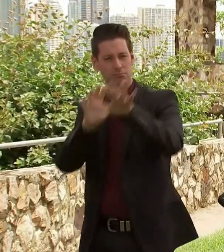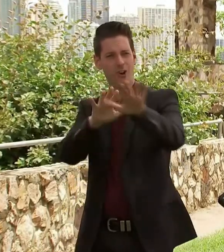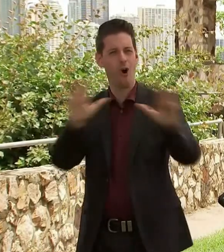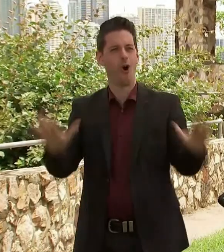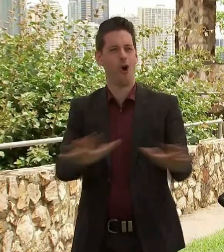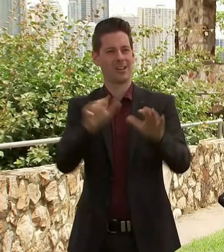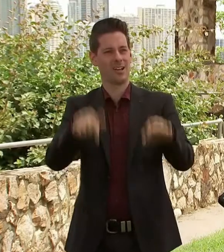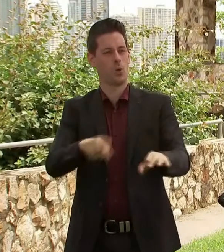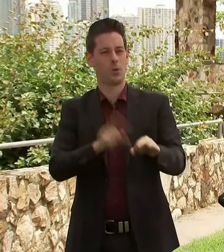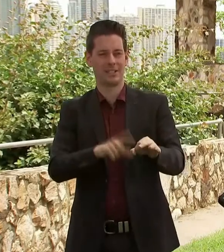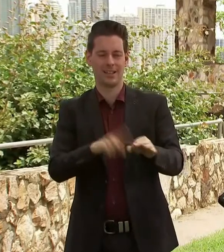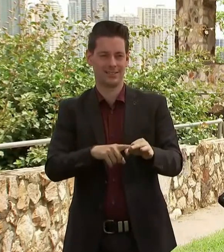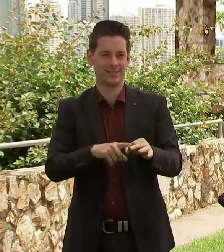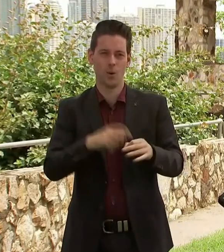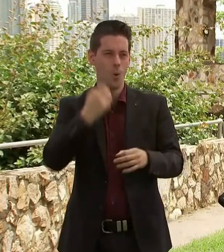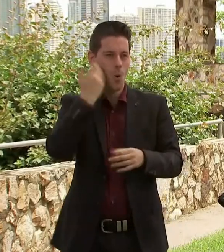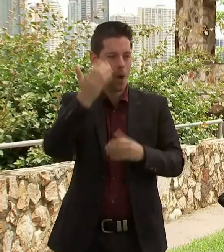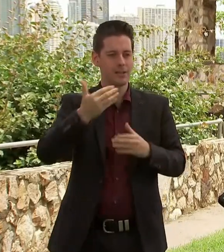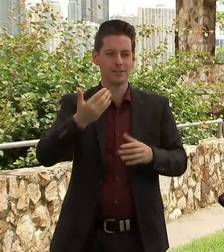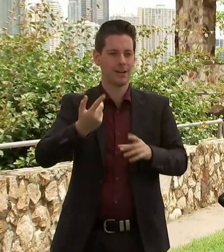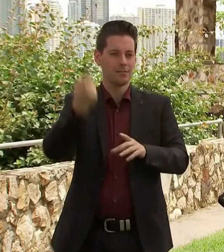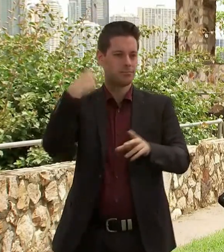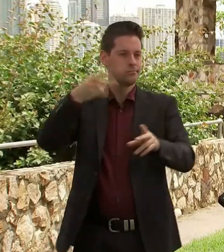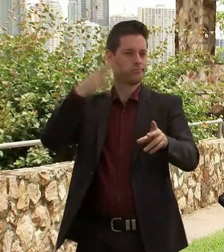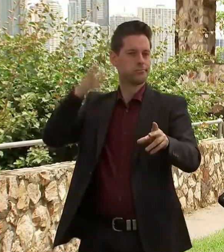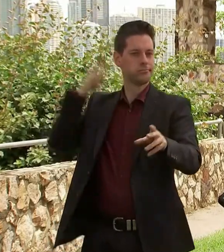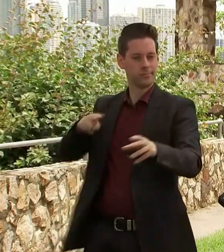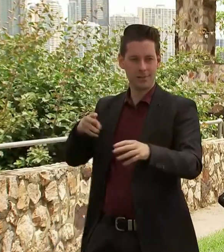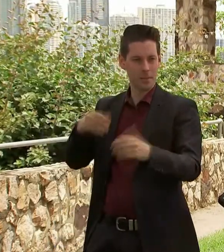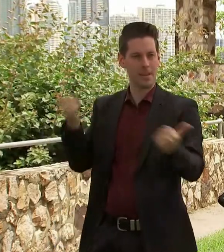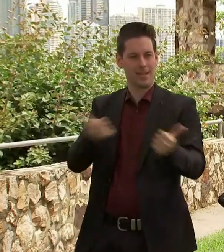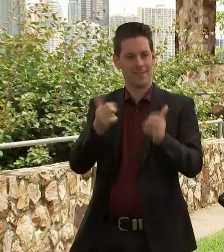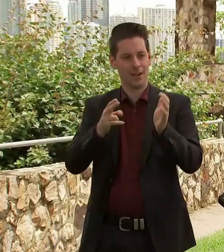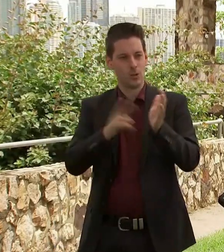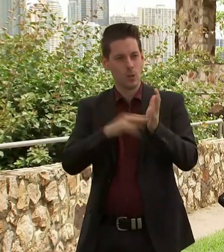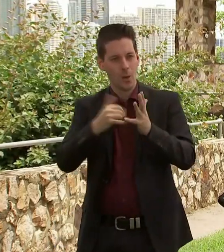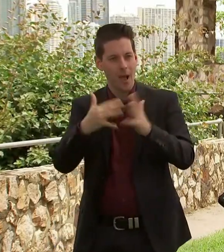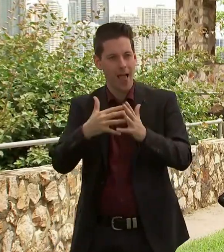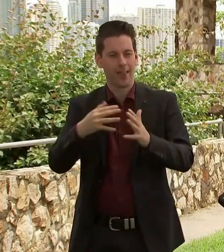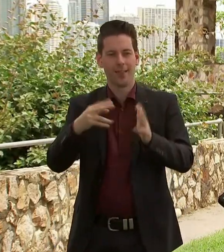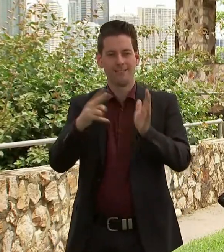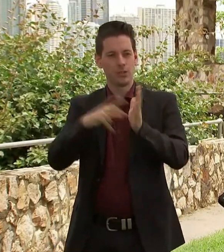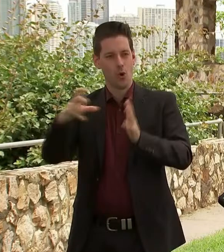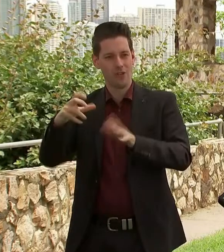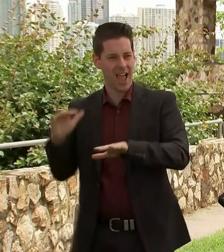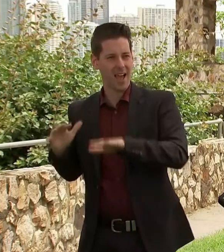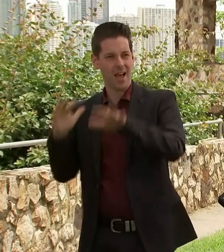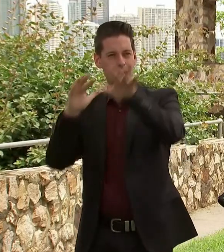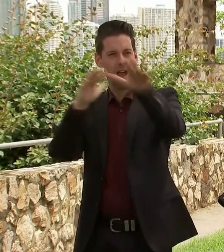a tourist mecca, particularly for states like New South Wales and Victoria, and with the border